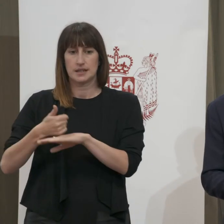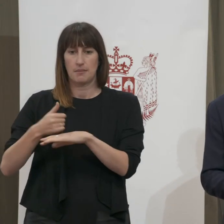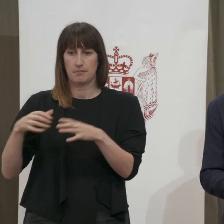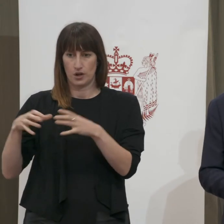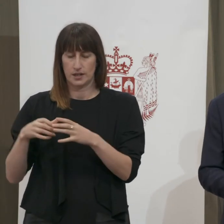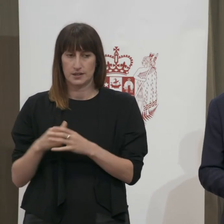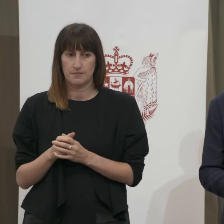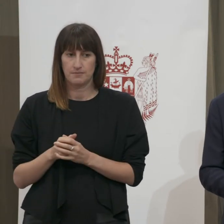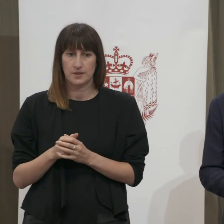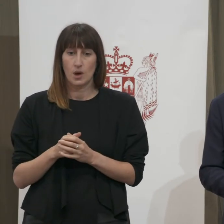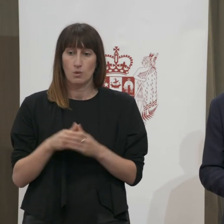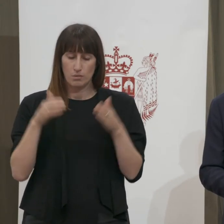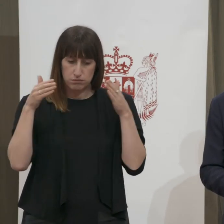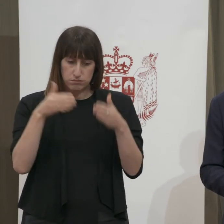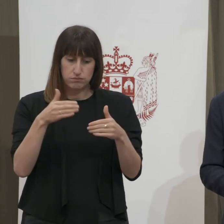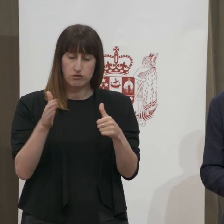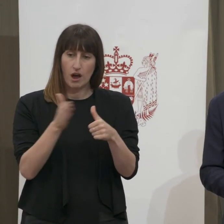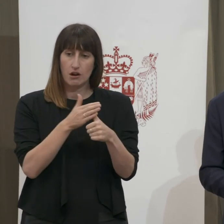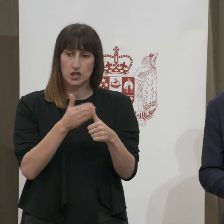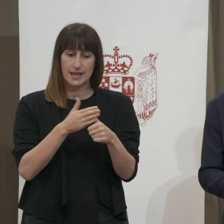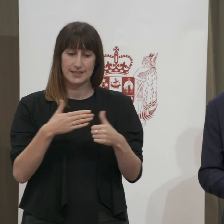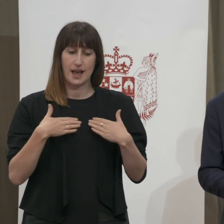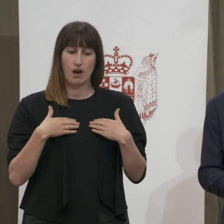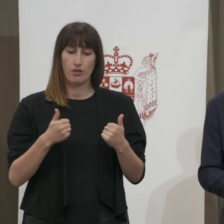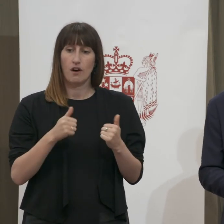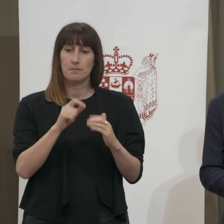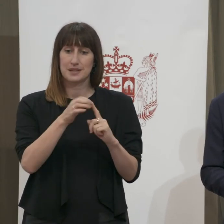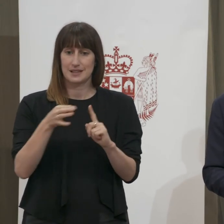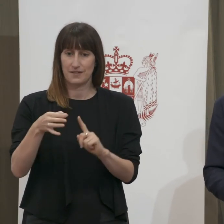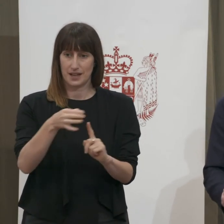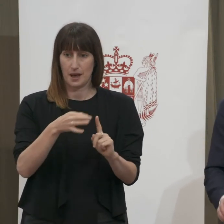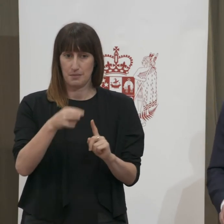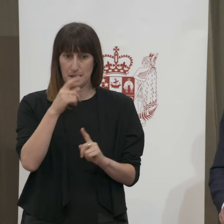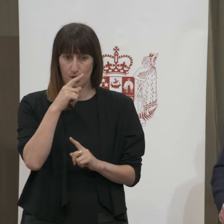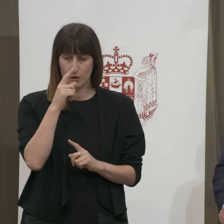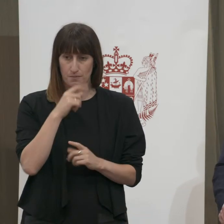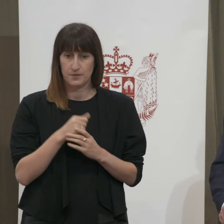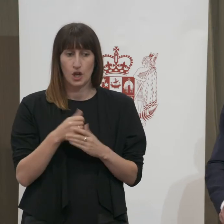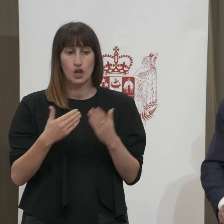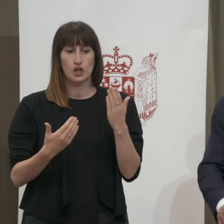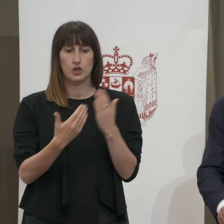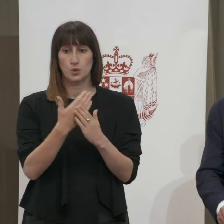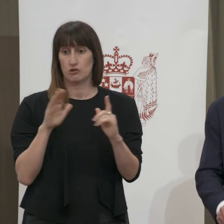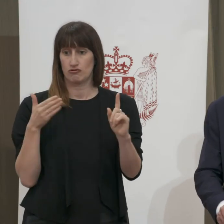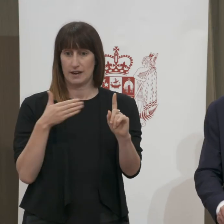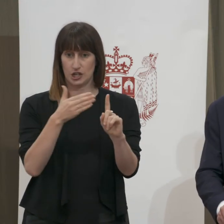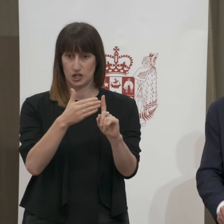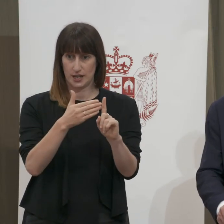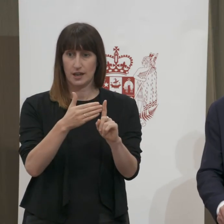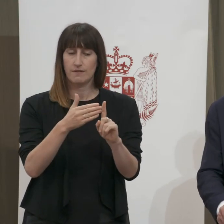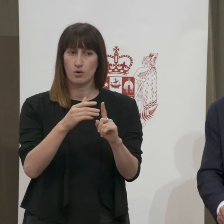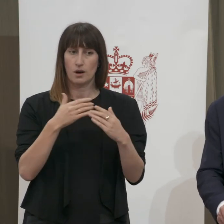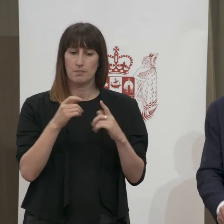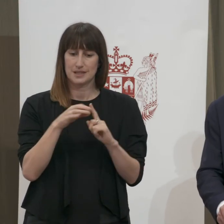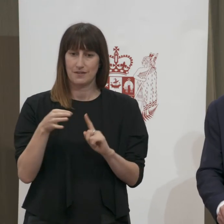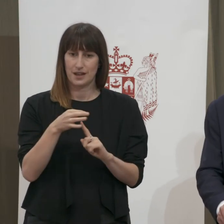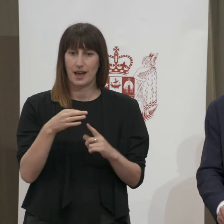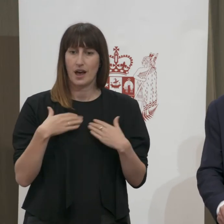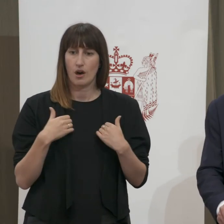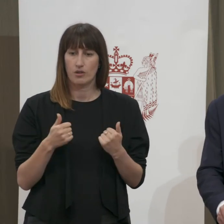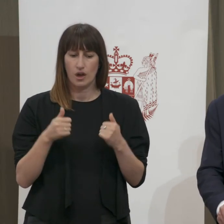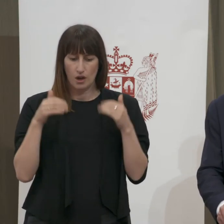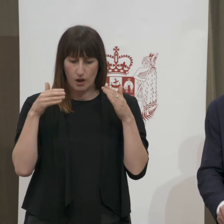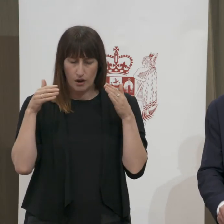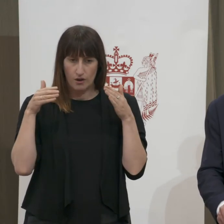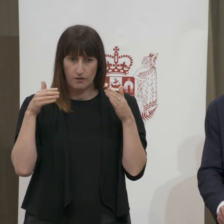of Pacific peoples. We will develop a new national strategy for Pacific health, focused on achieving health outcomes and the Lalanga